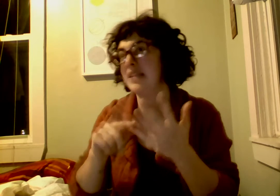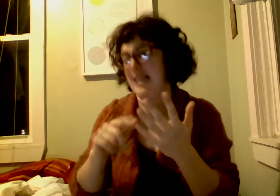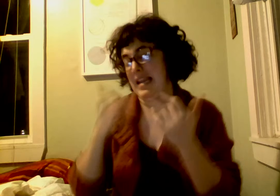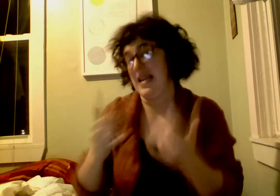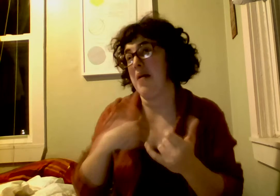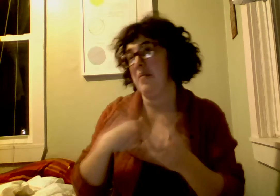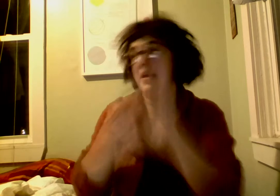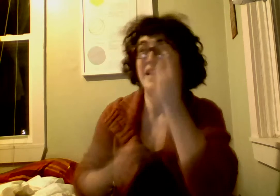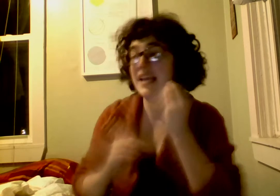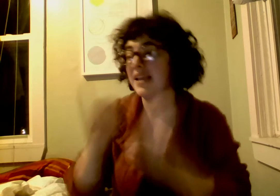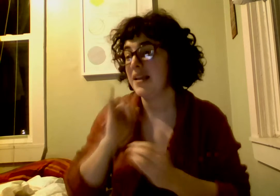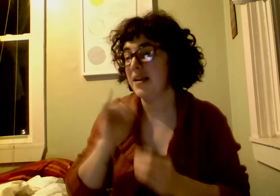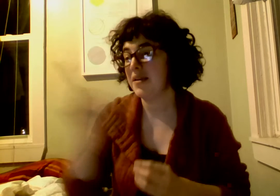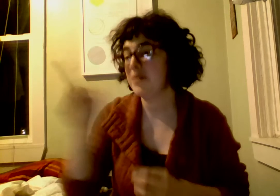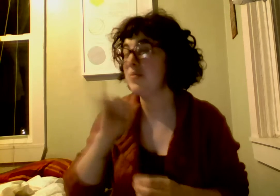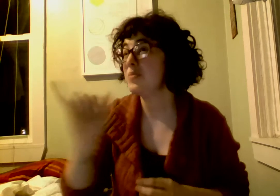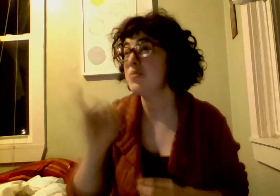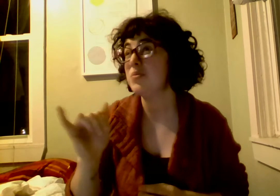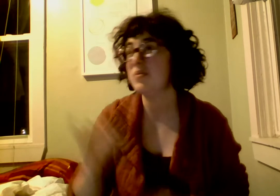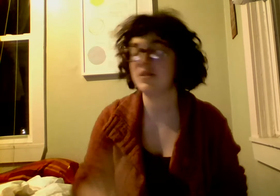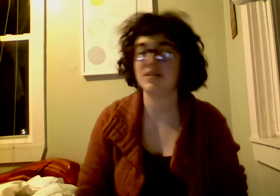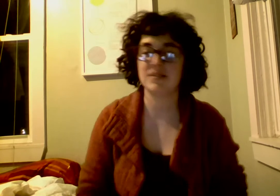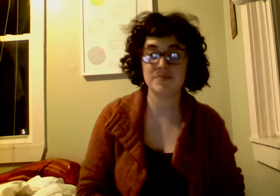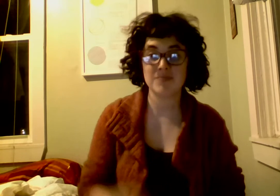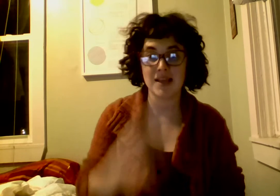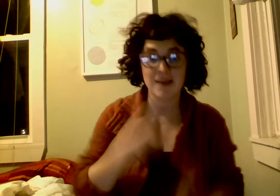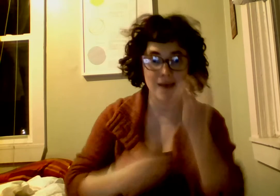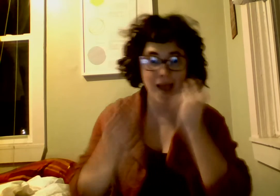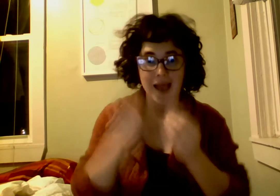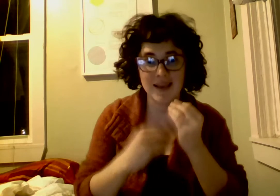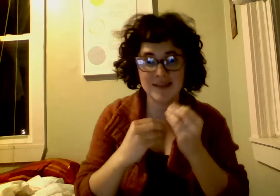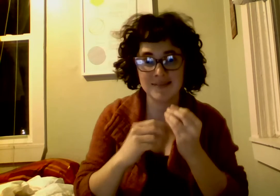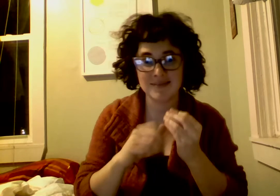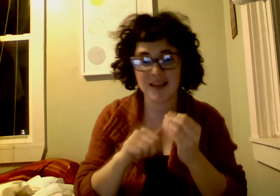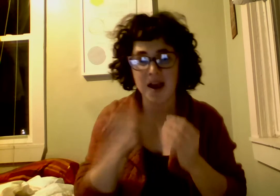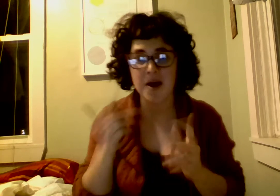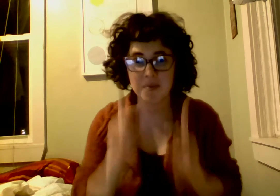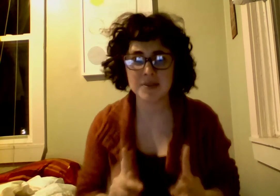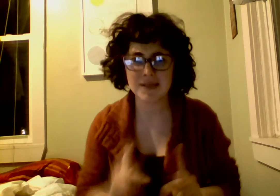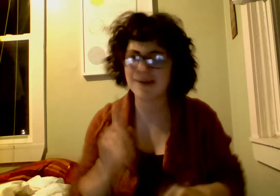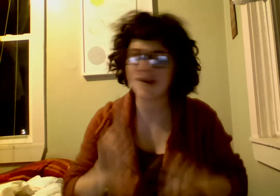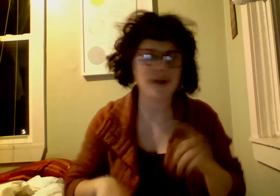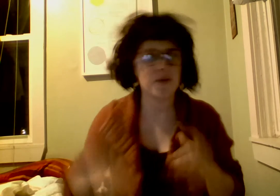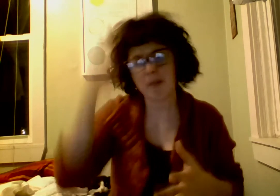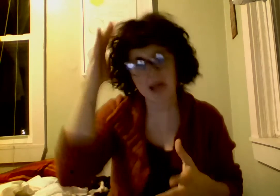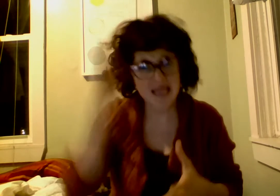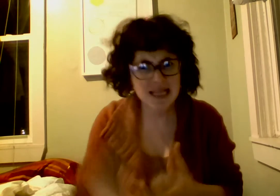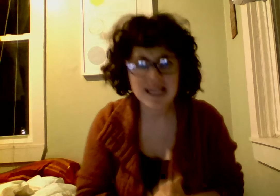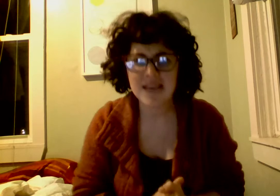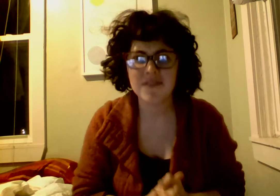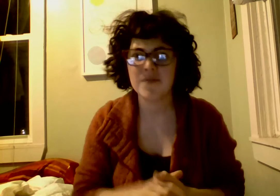you. And he ate up Hottentot. Can you believe he was still hungry? So